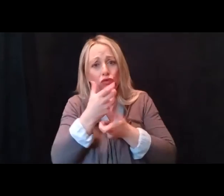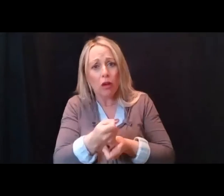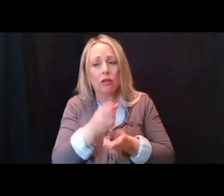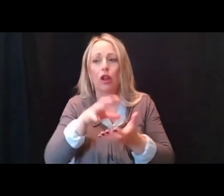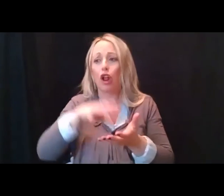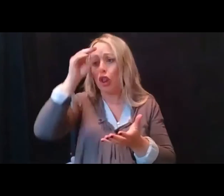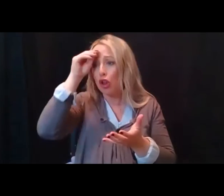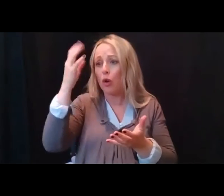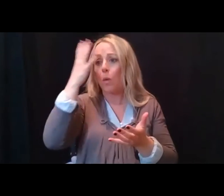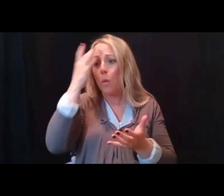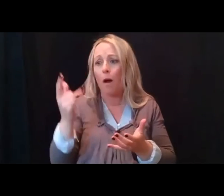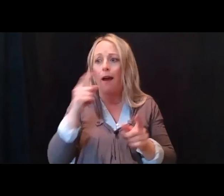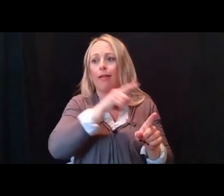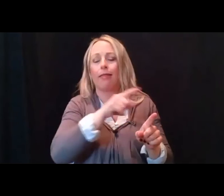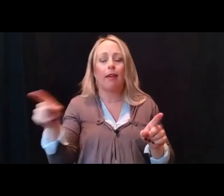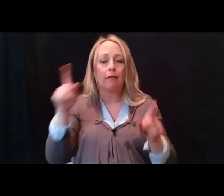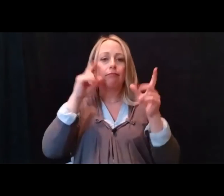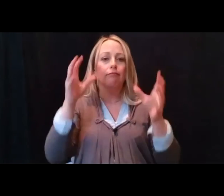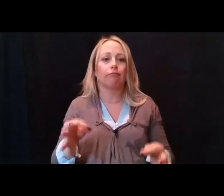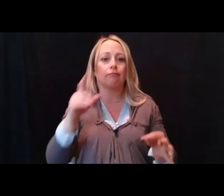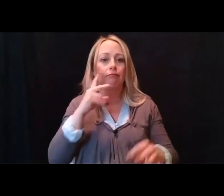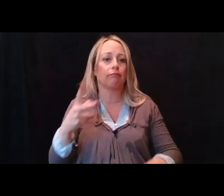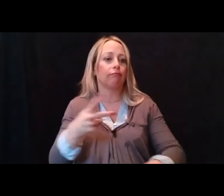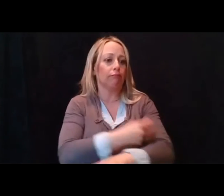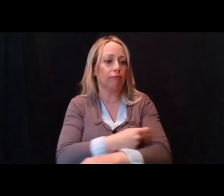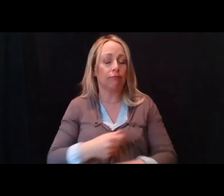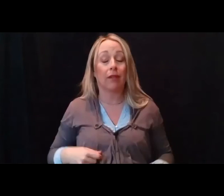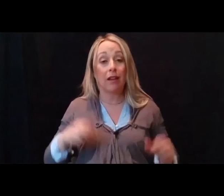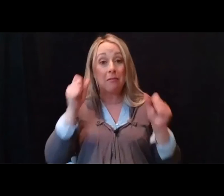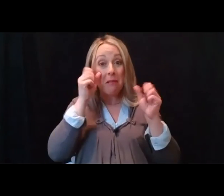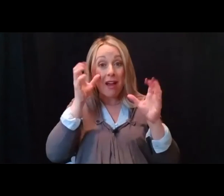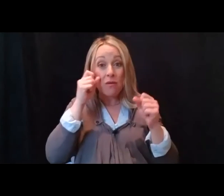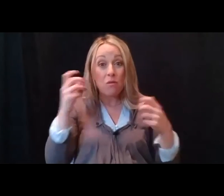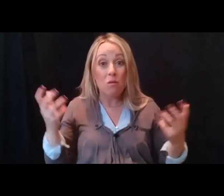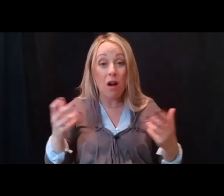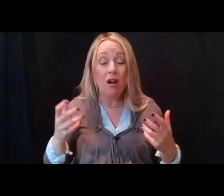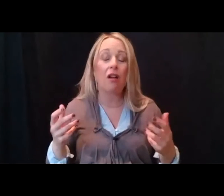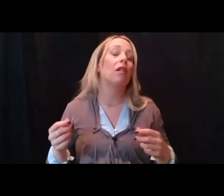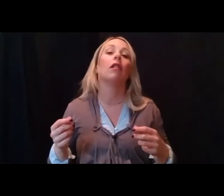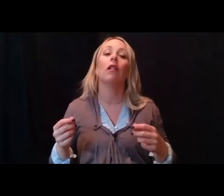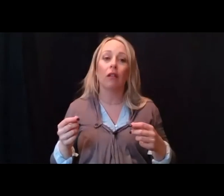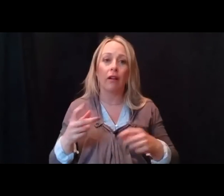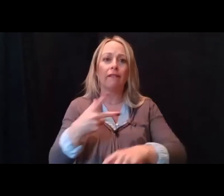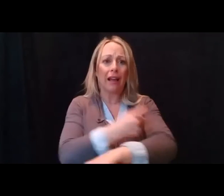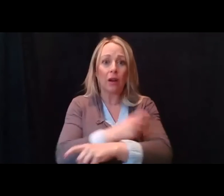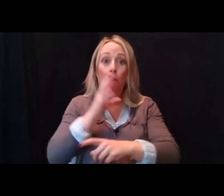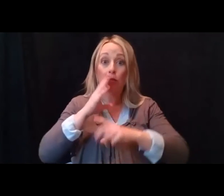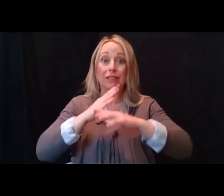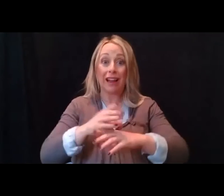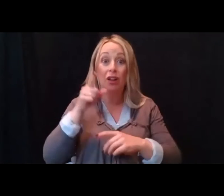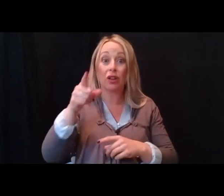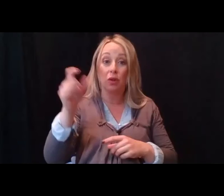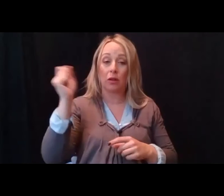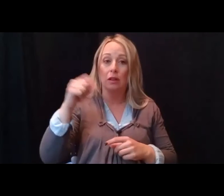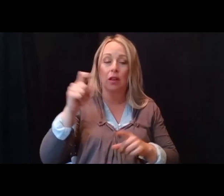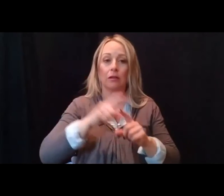they chose to be vaccinated. The incredible thing about vaccines is that they not only protect you, but those